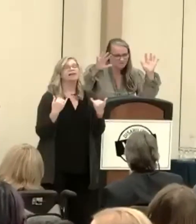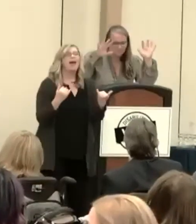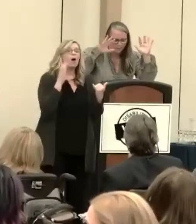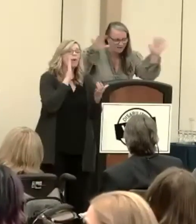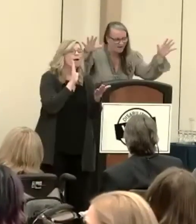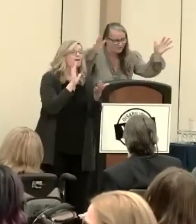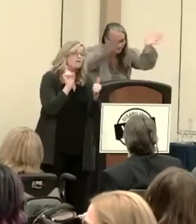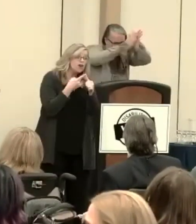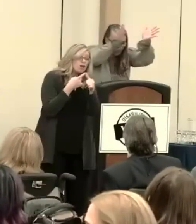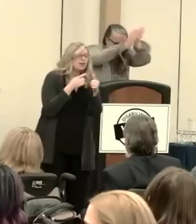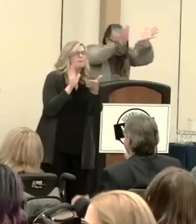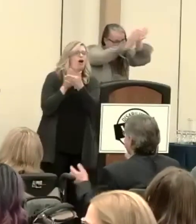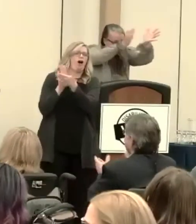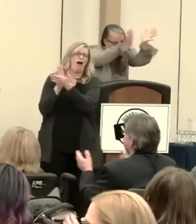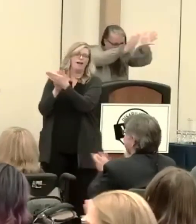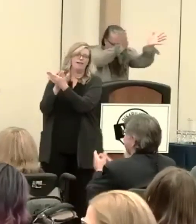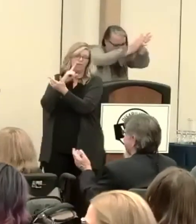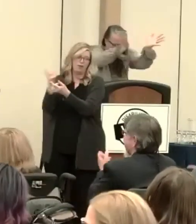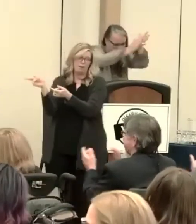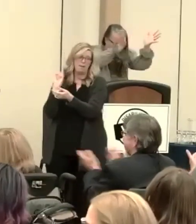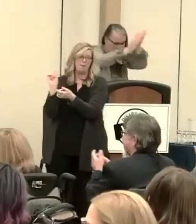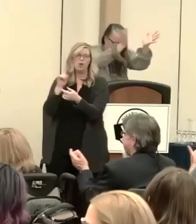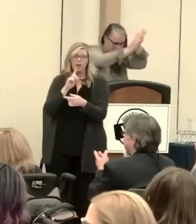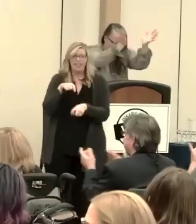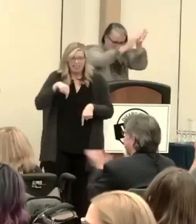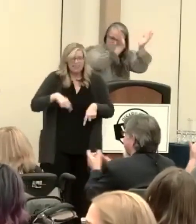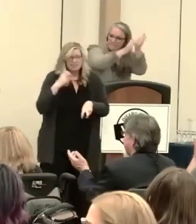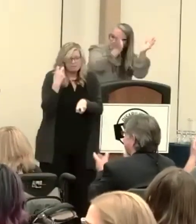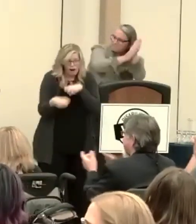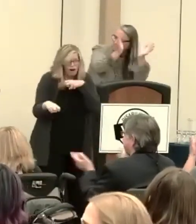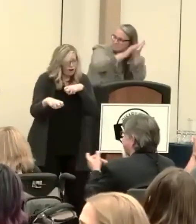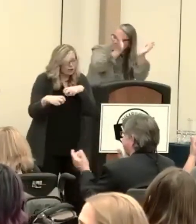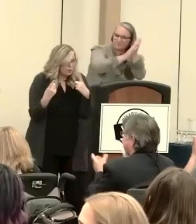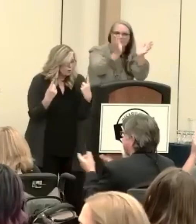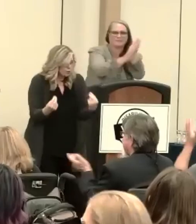So let's just, right now, let's just applaud. It's really hard to do.